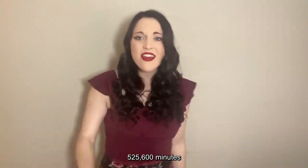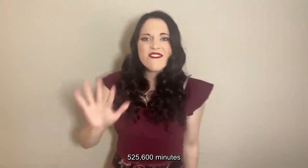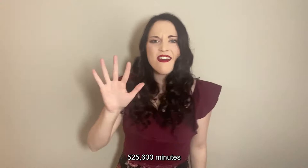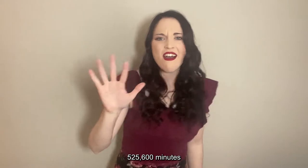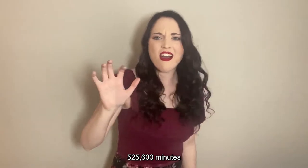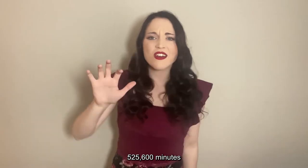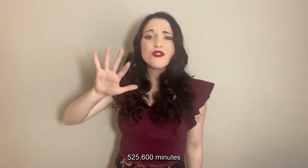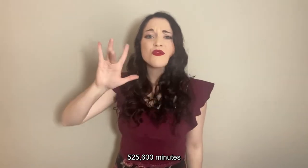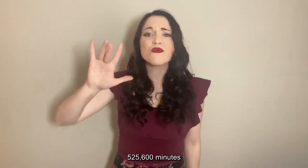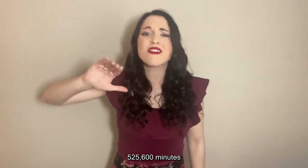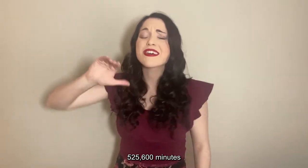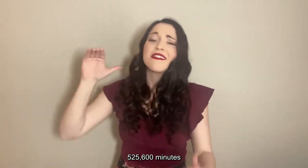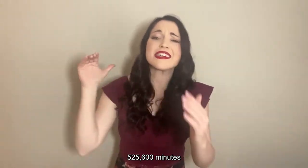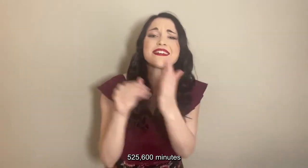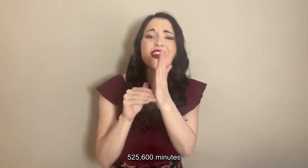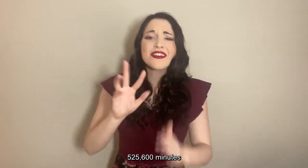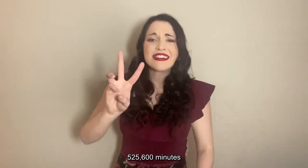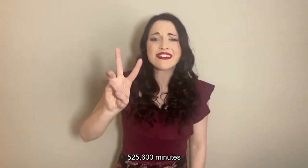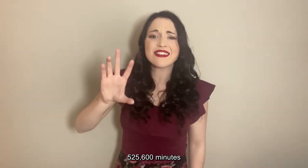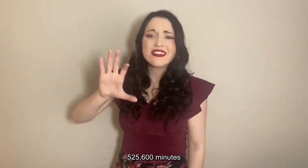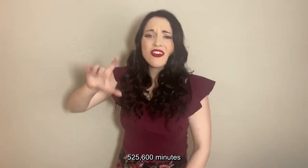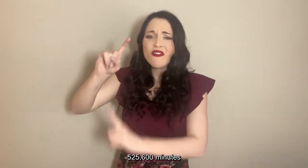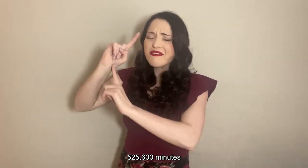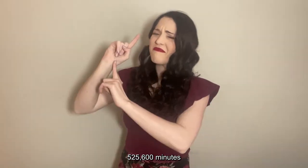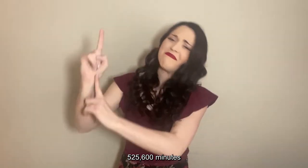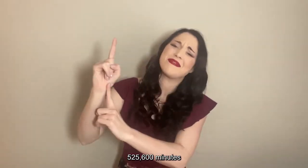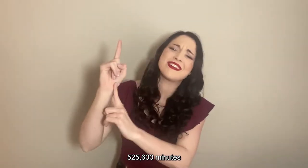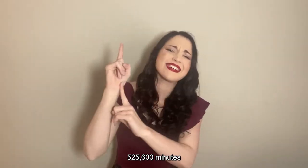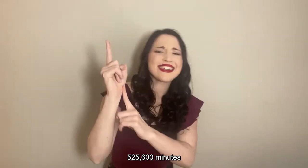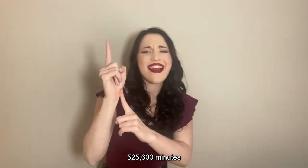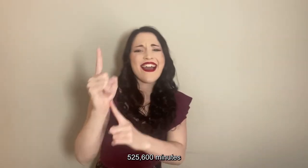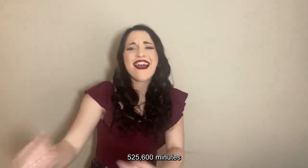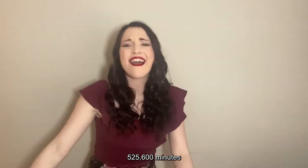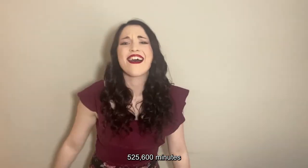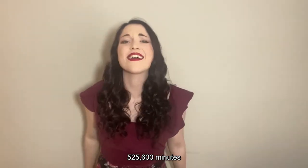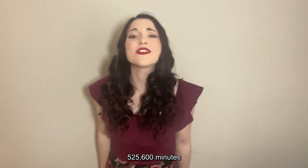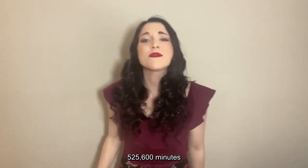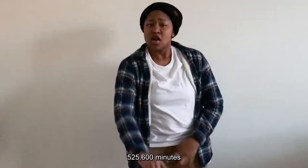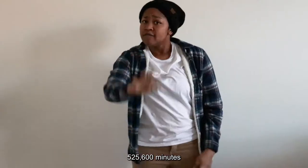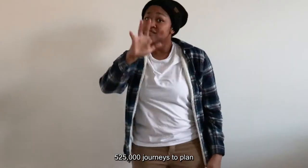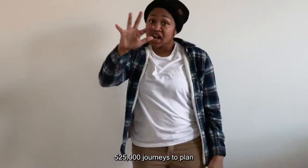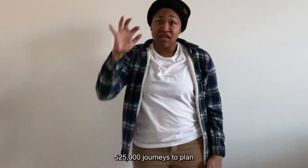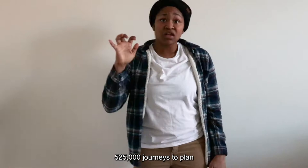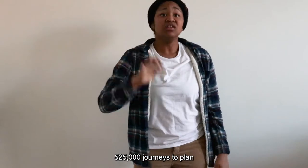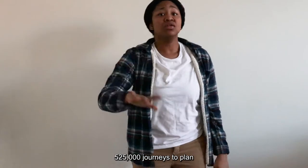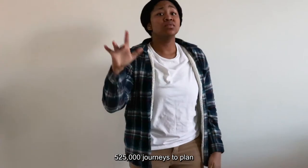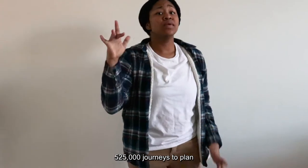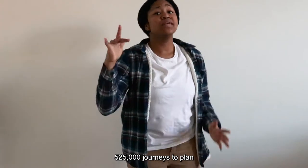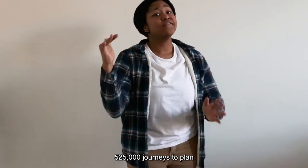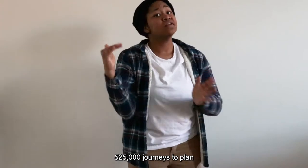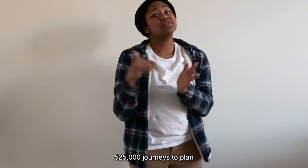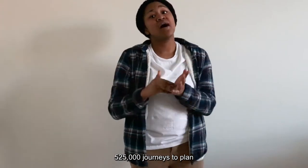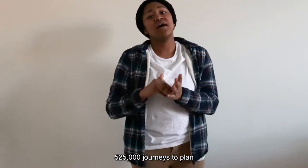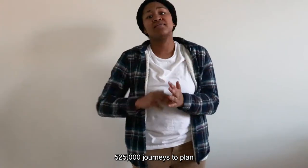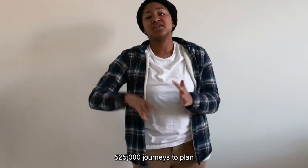525,600 minutes 525,000